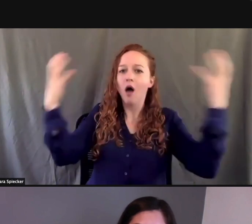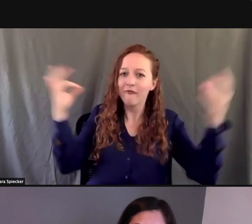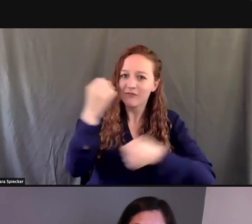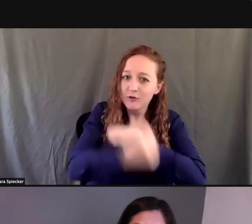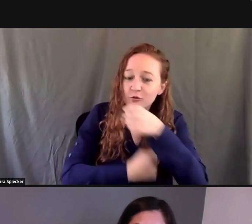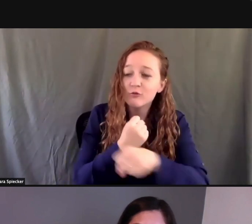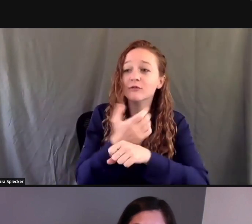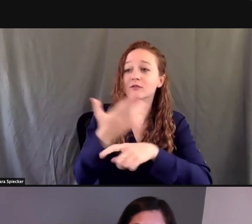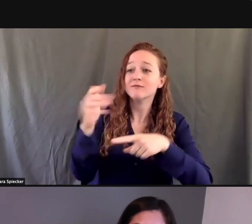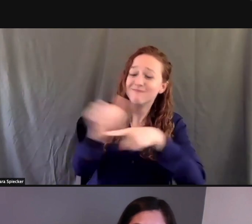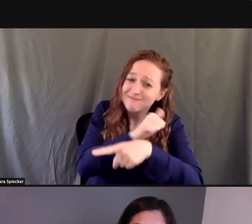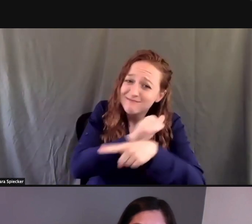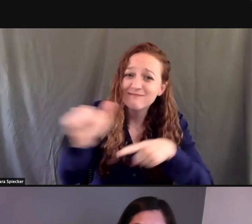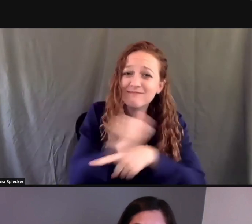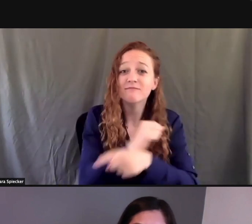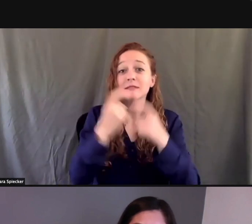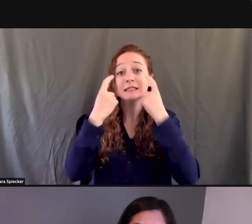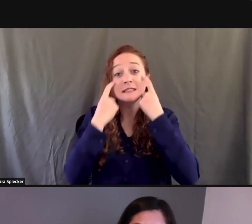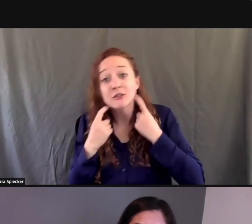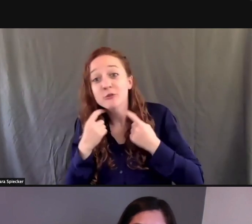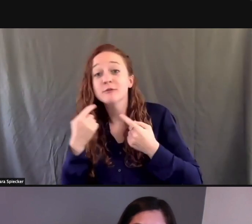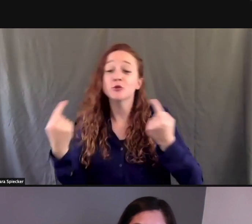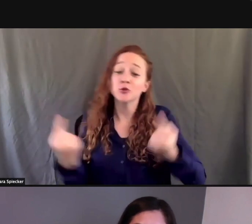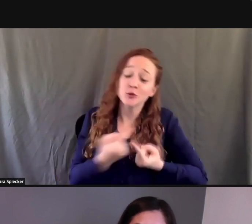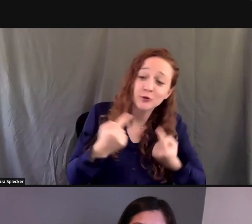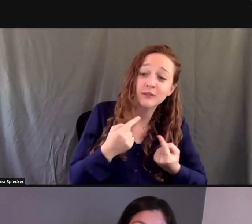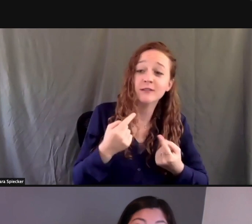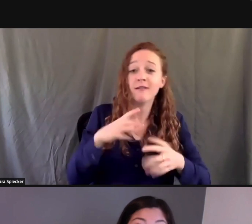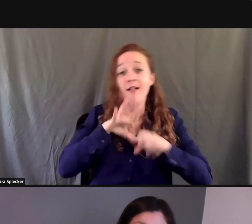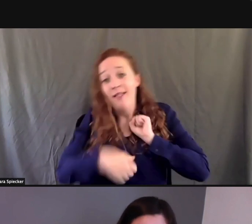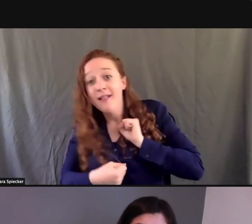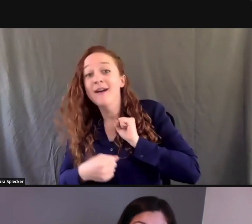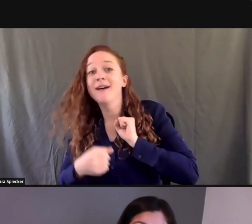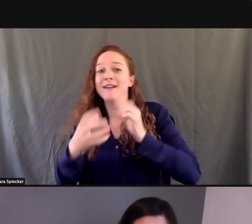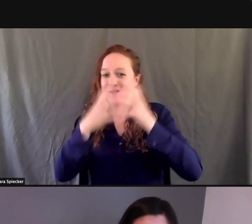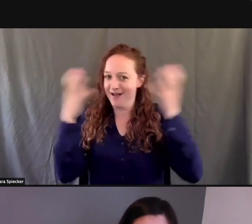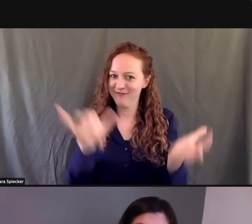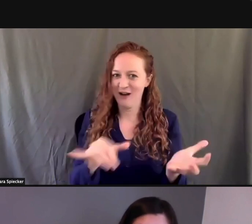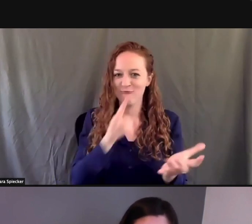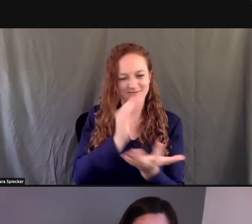their world and what goes on around us.